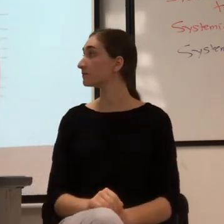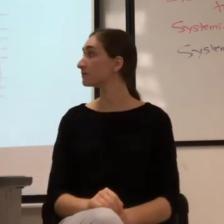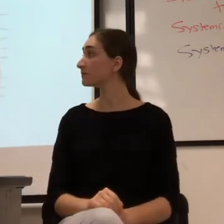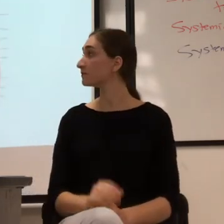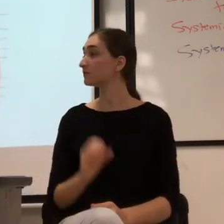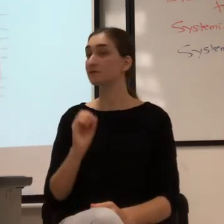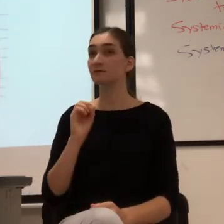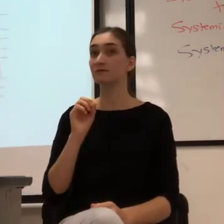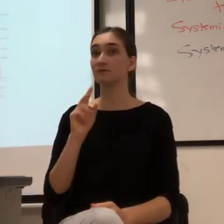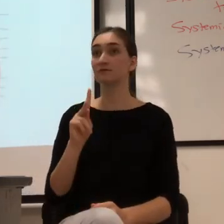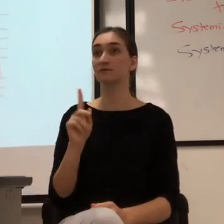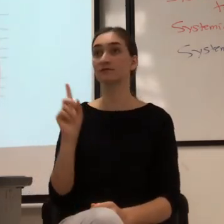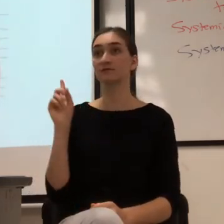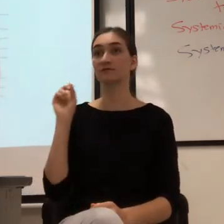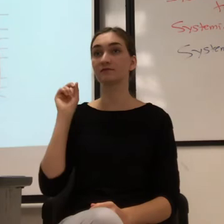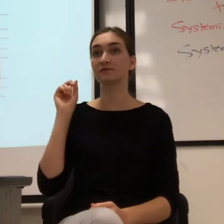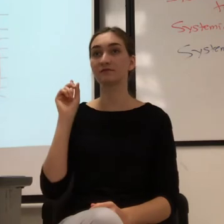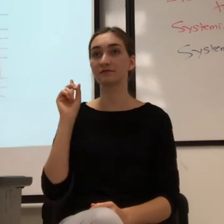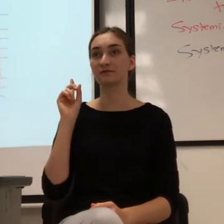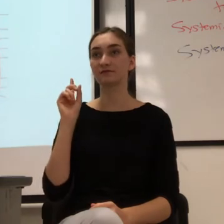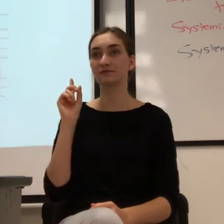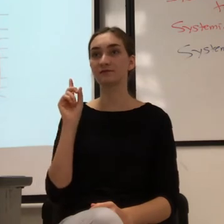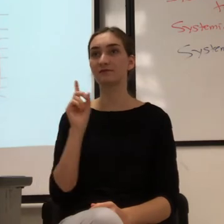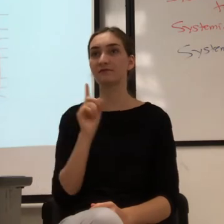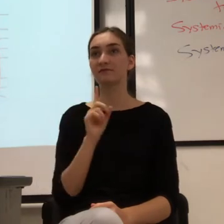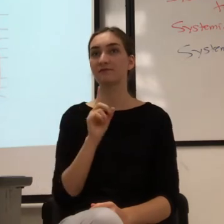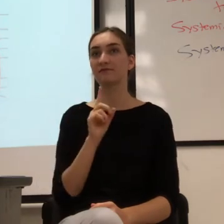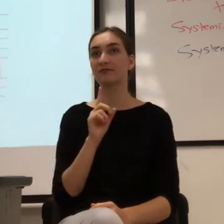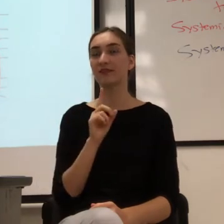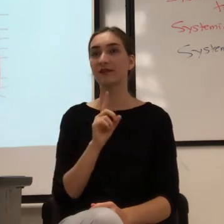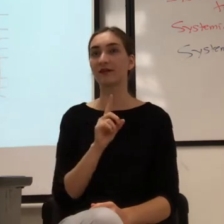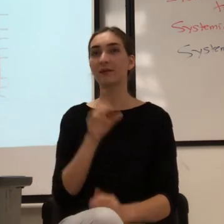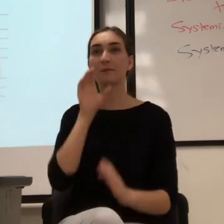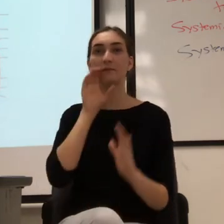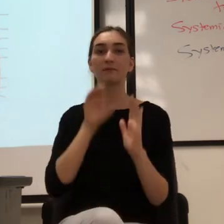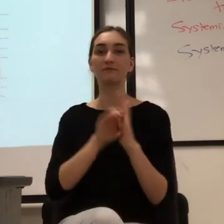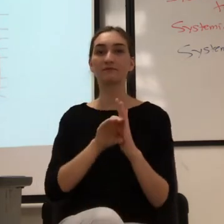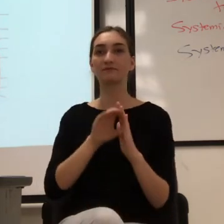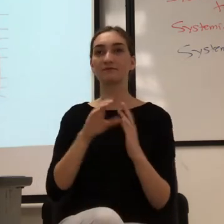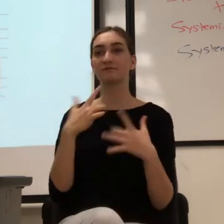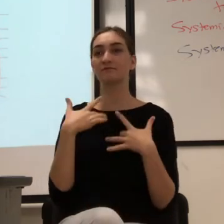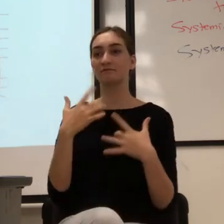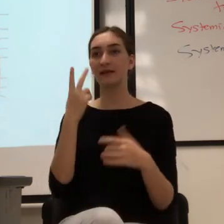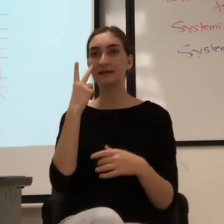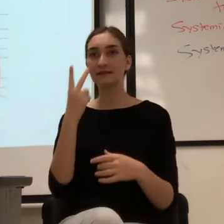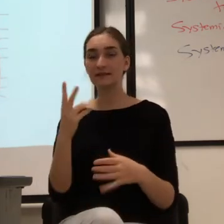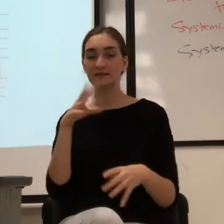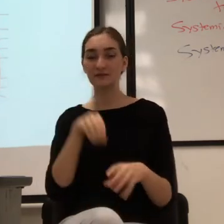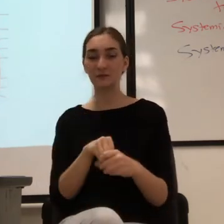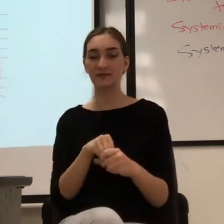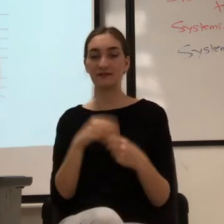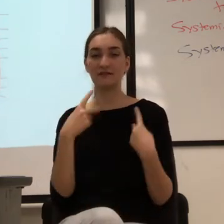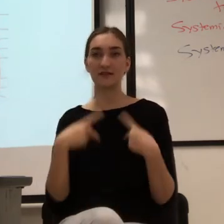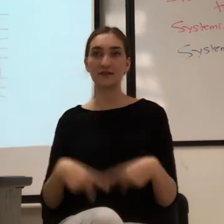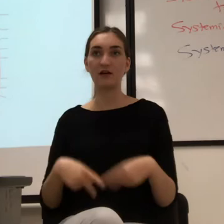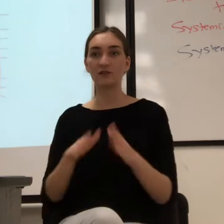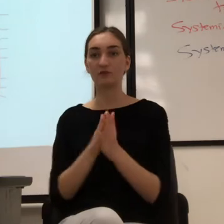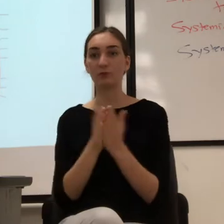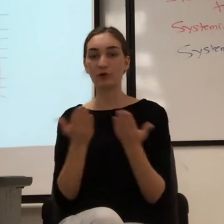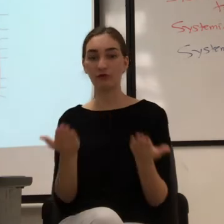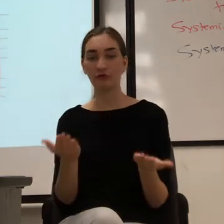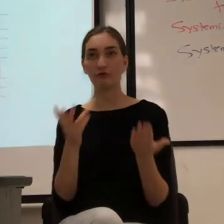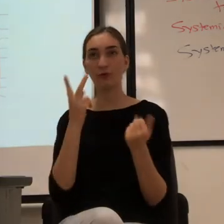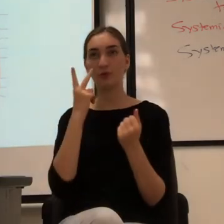Okay, this is the classic picture in the physiology book where they like to show you a coronal